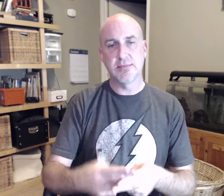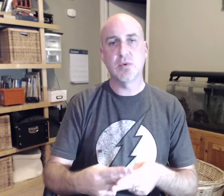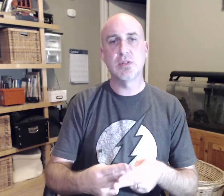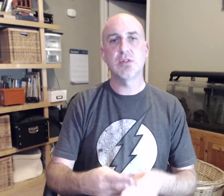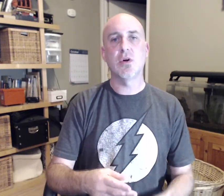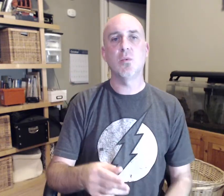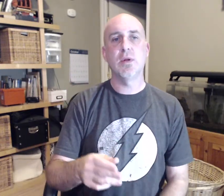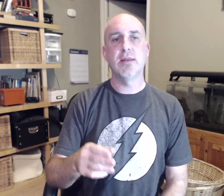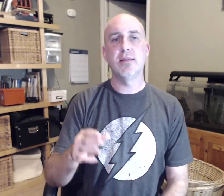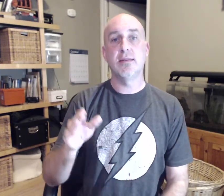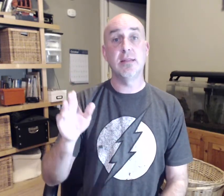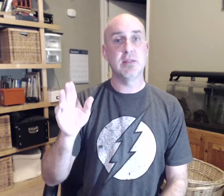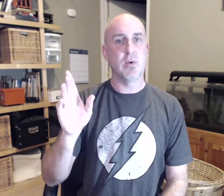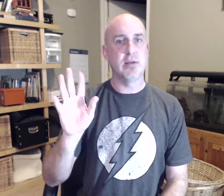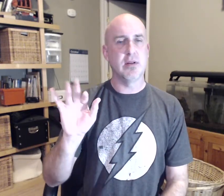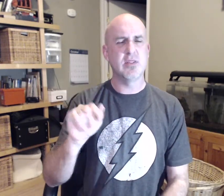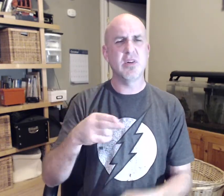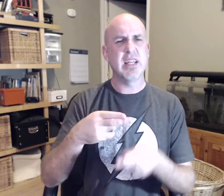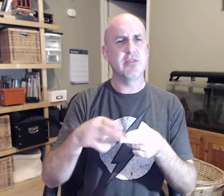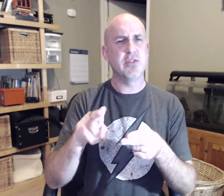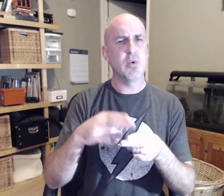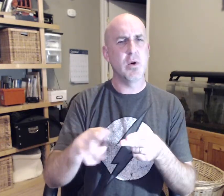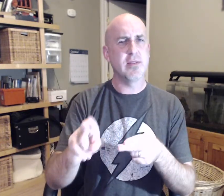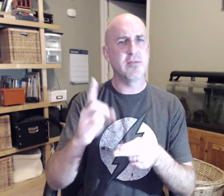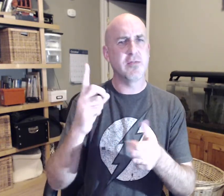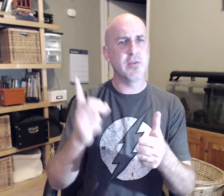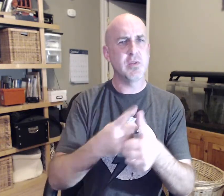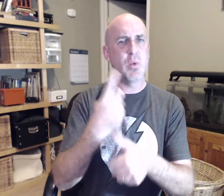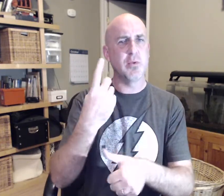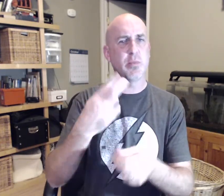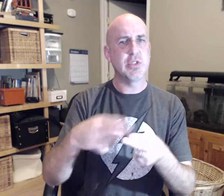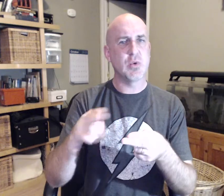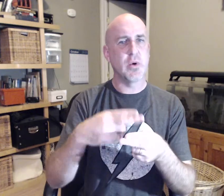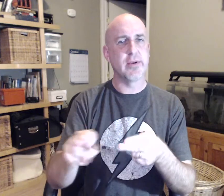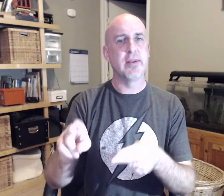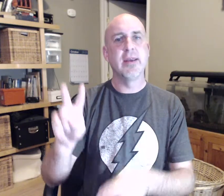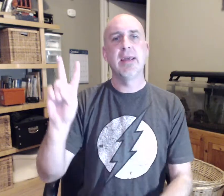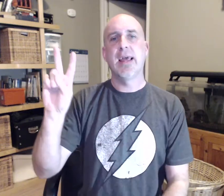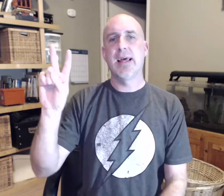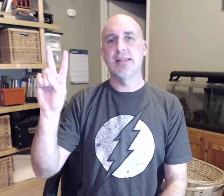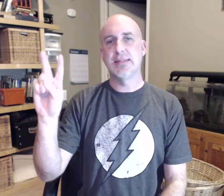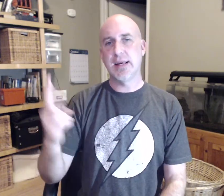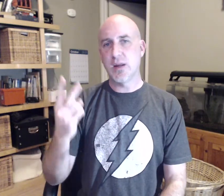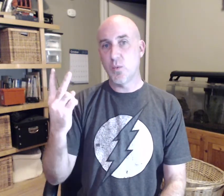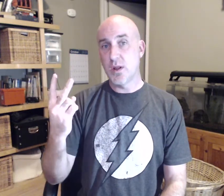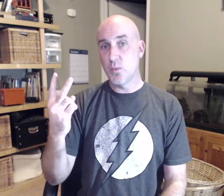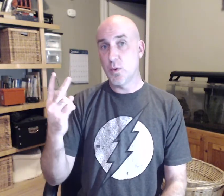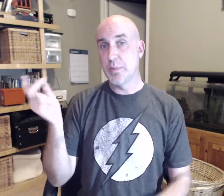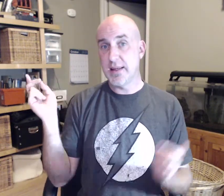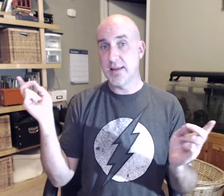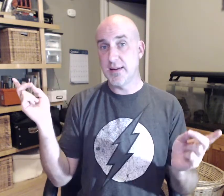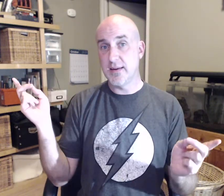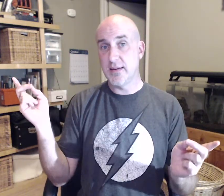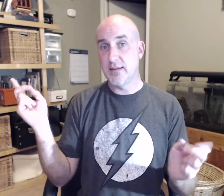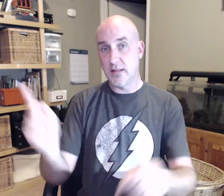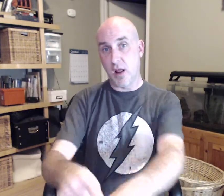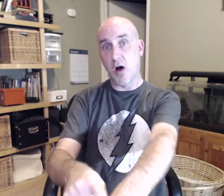going to start with this one. I'll start kind of short. The first one will be short and the second one will be